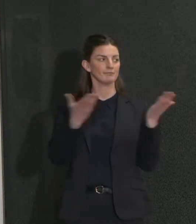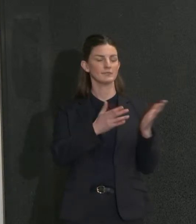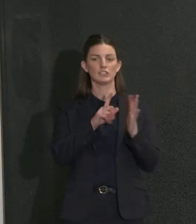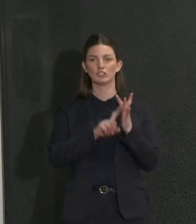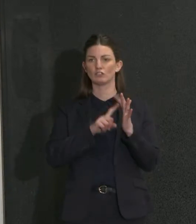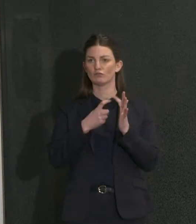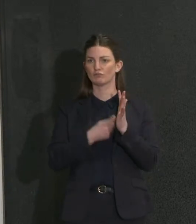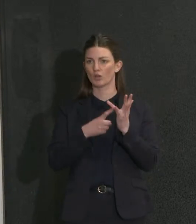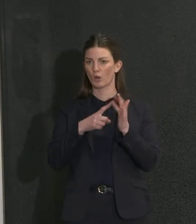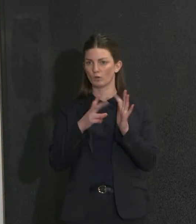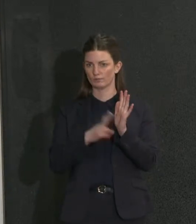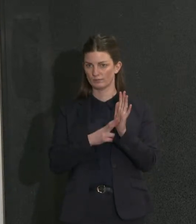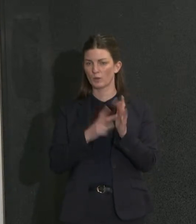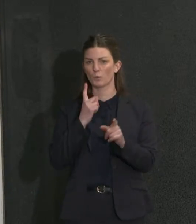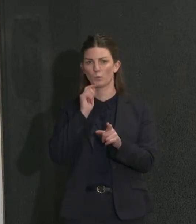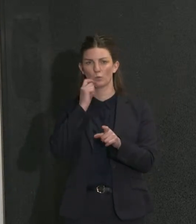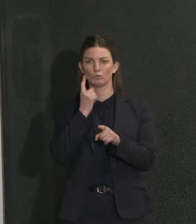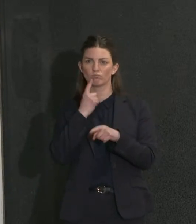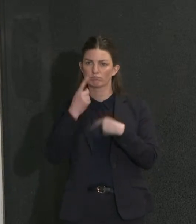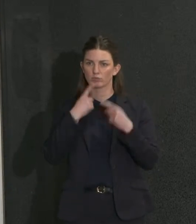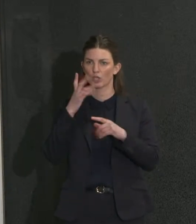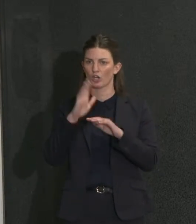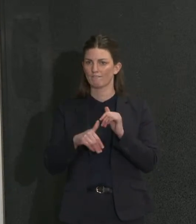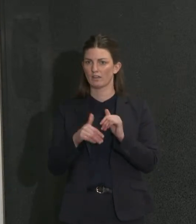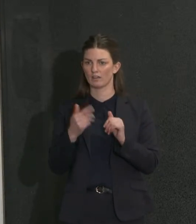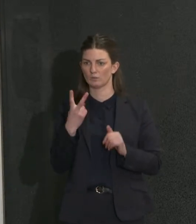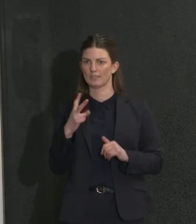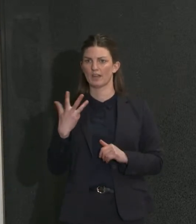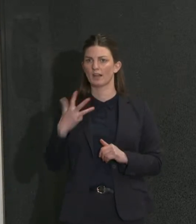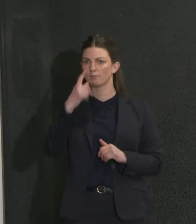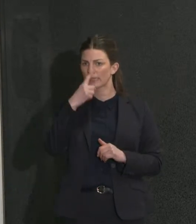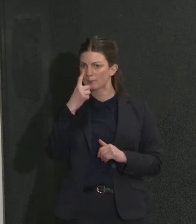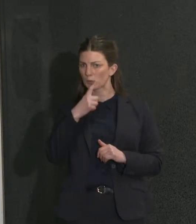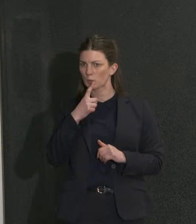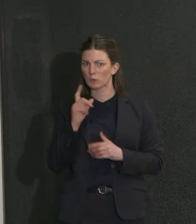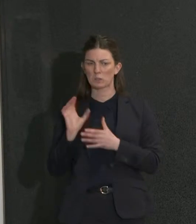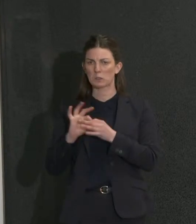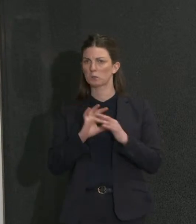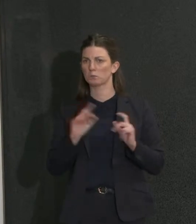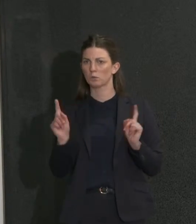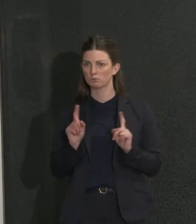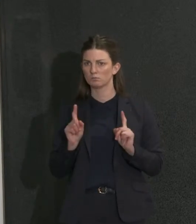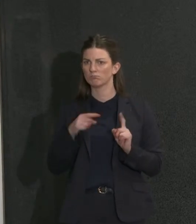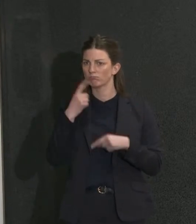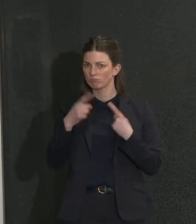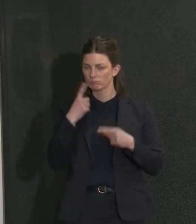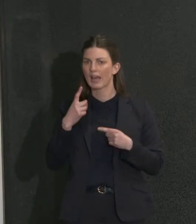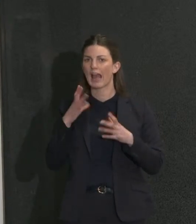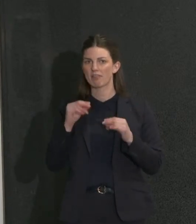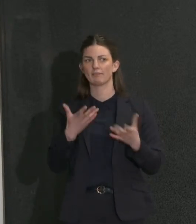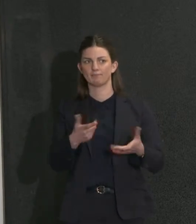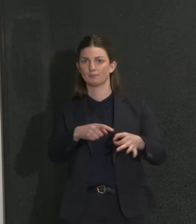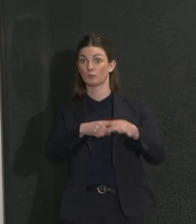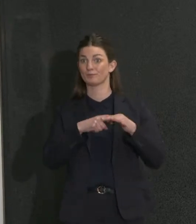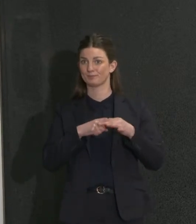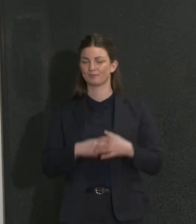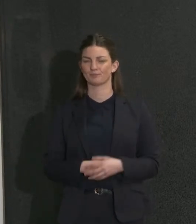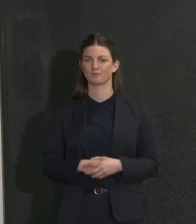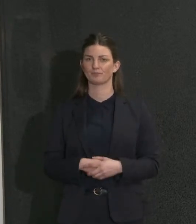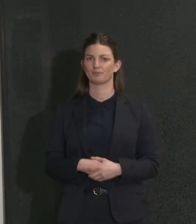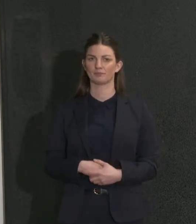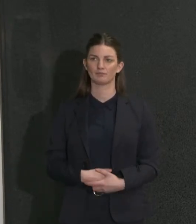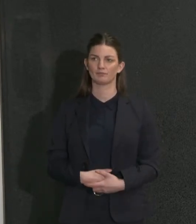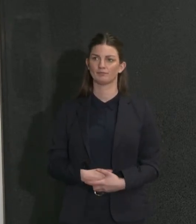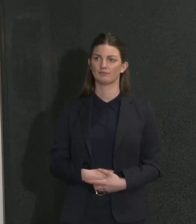the cases and the outbreaks in a little bit more detail, and then of course we're happy to take any and all questions you have.